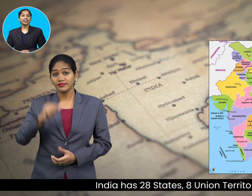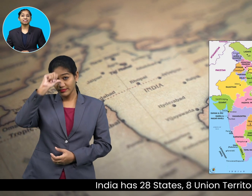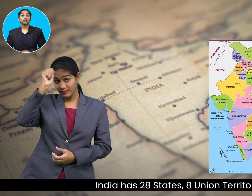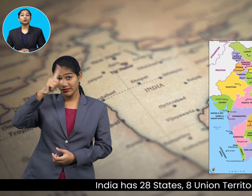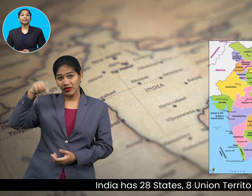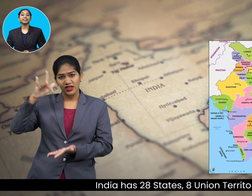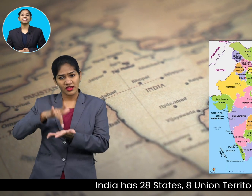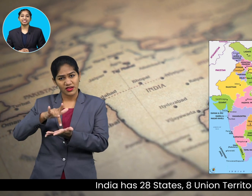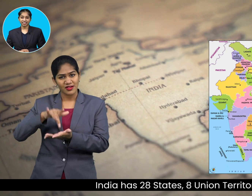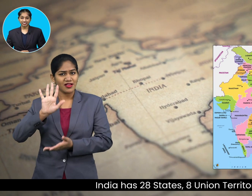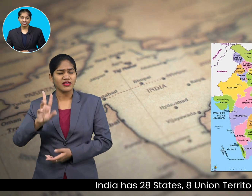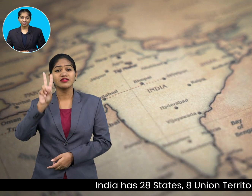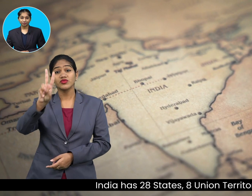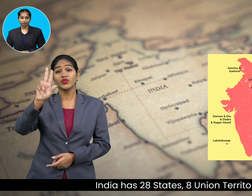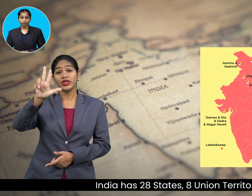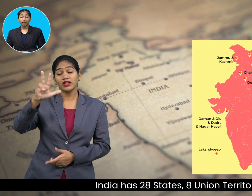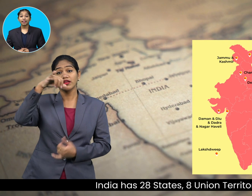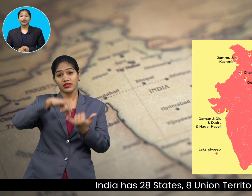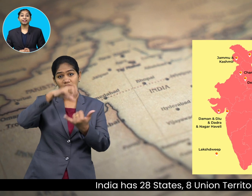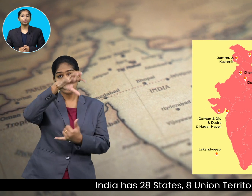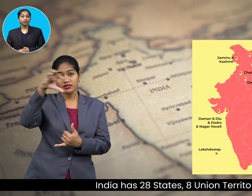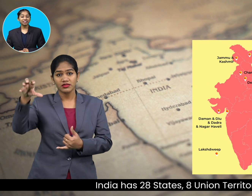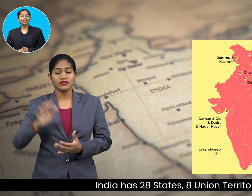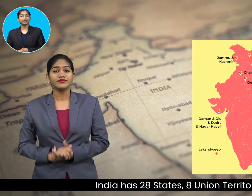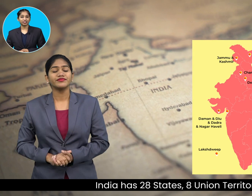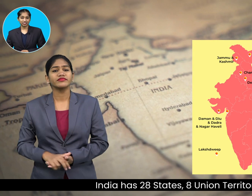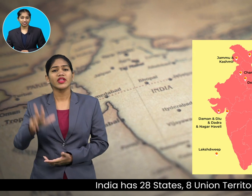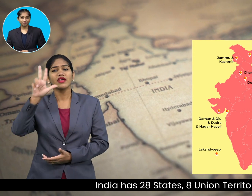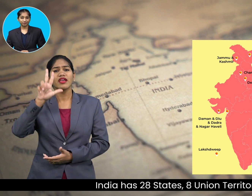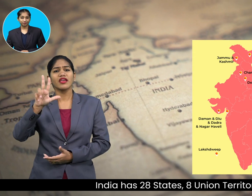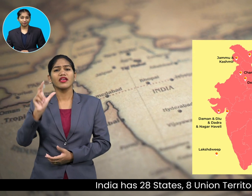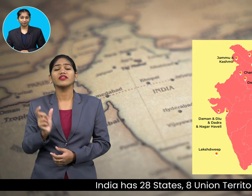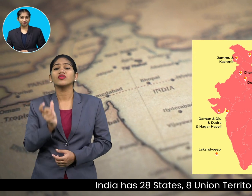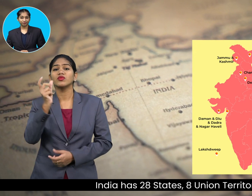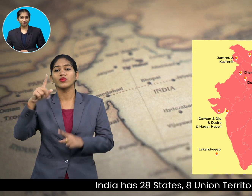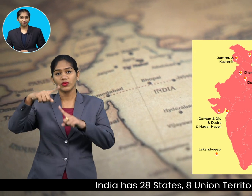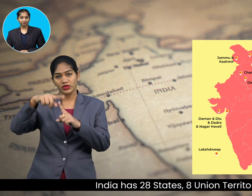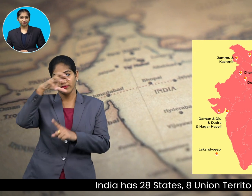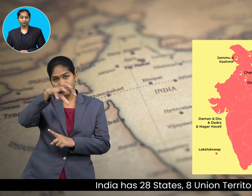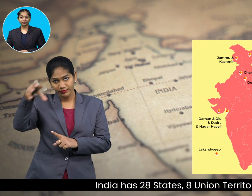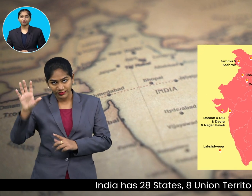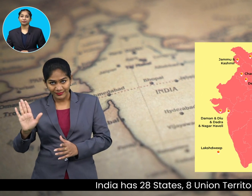India has 28 states, 8 union territories